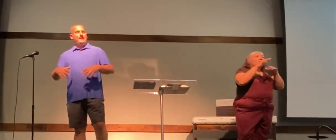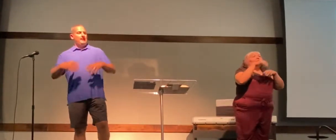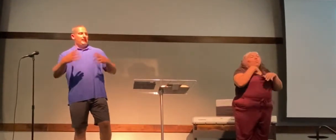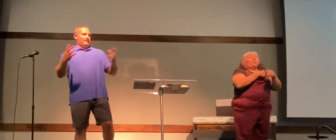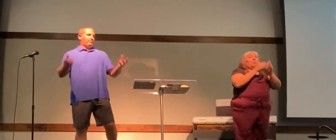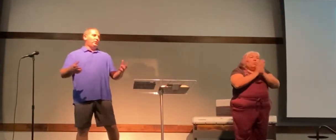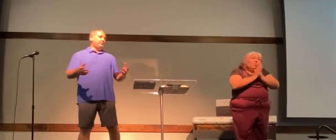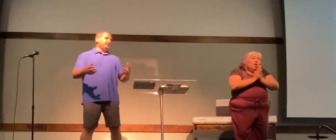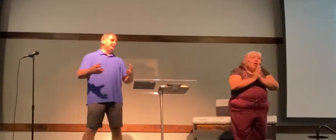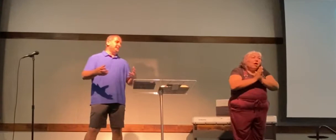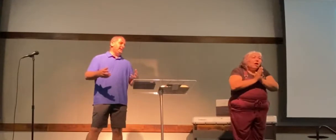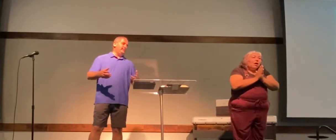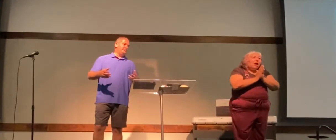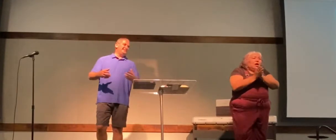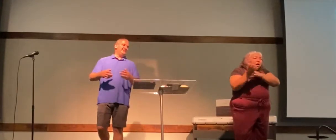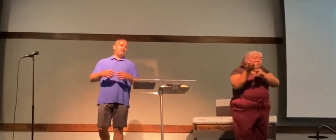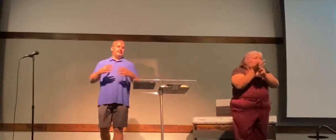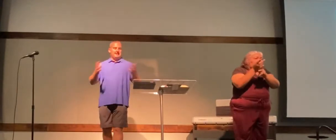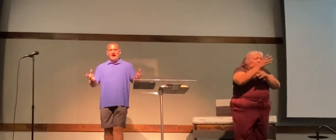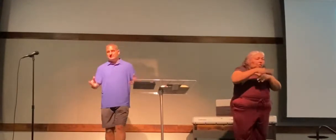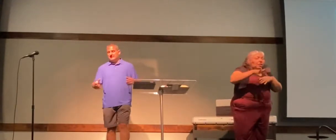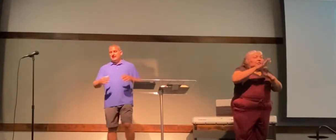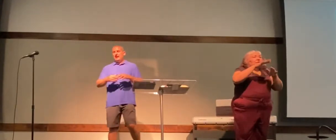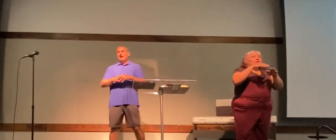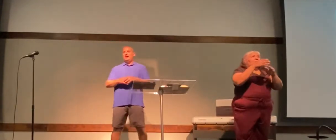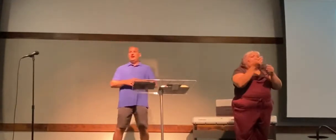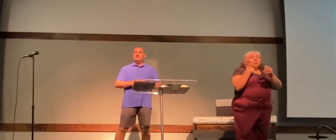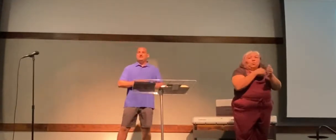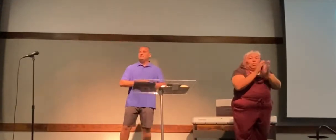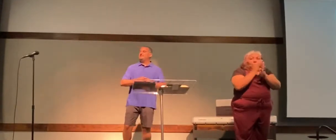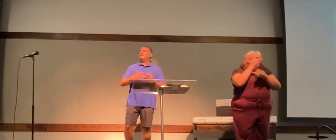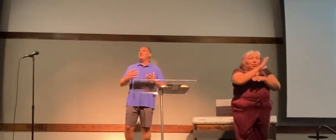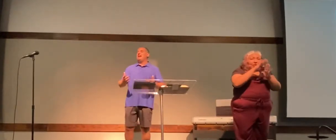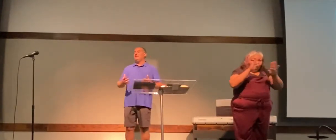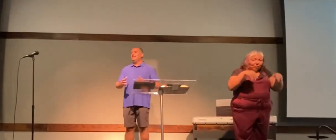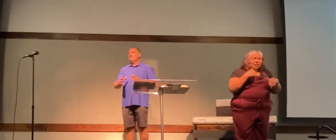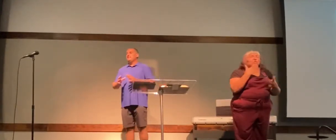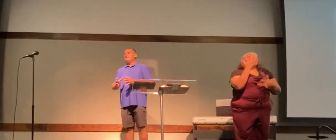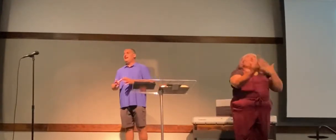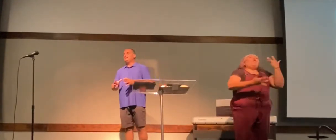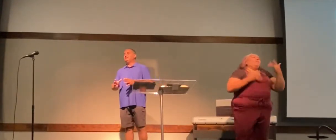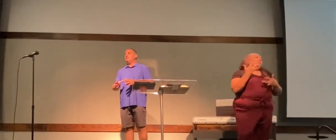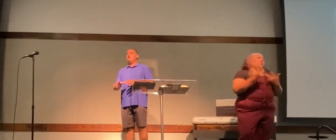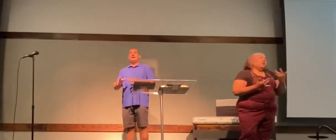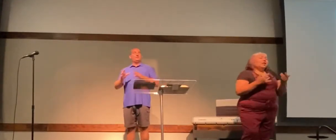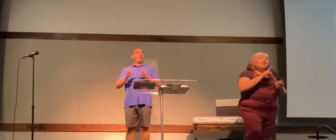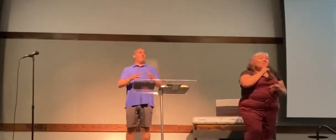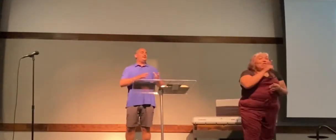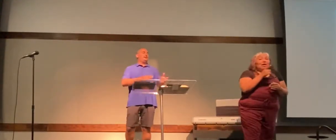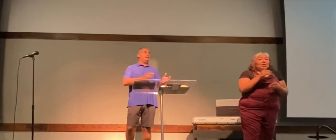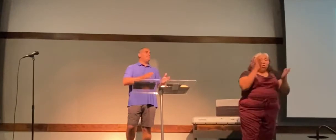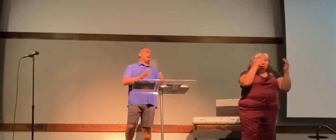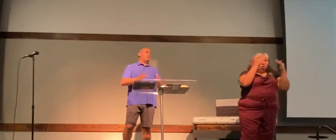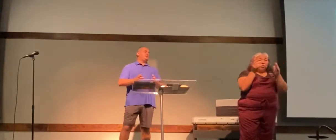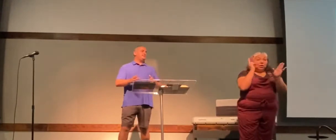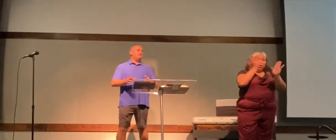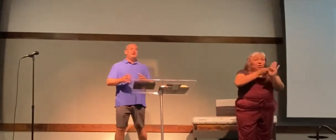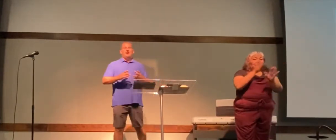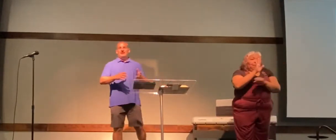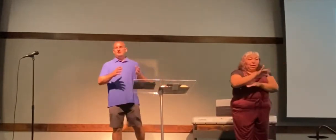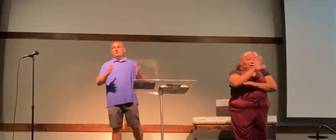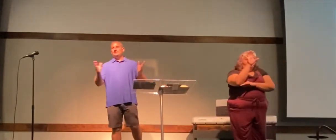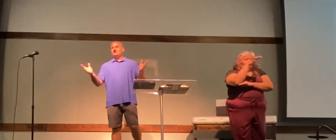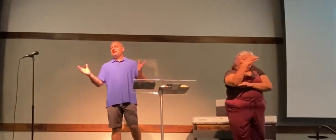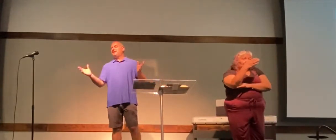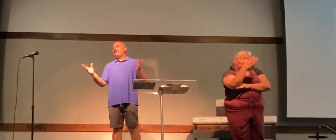him, got to pray over his business or his house, and he's just excited. In fact, he told me that they're hoping to get in by Christmas,